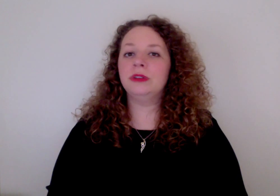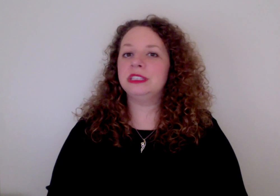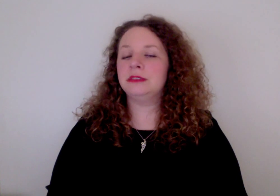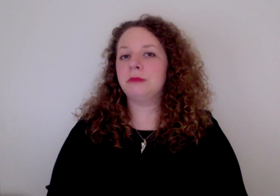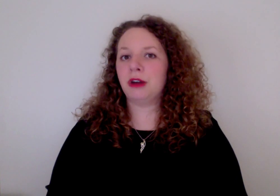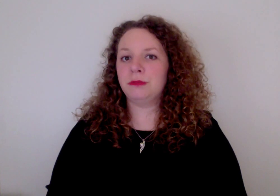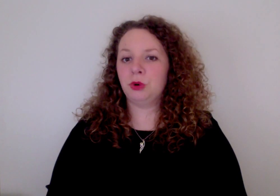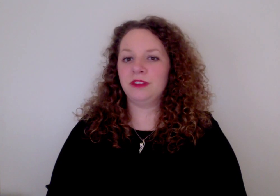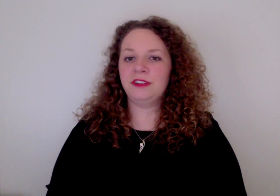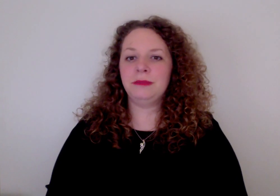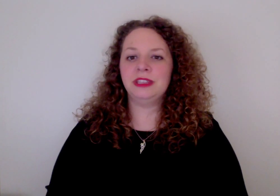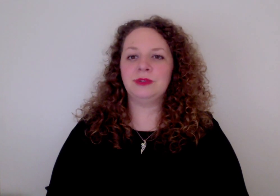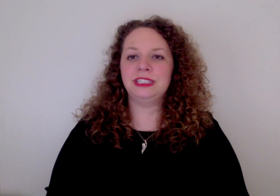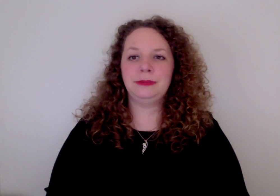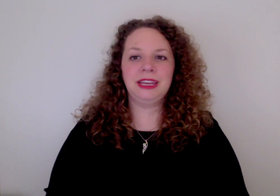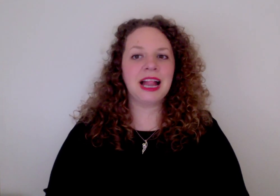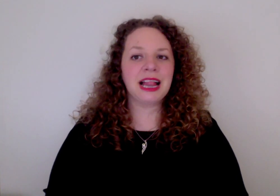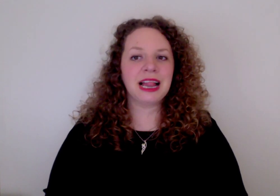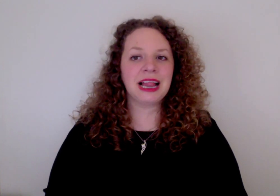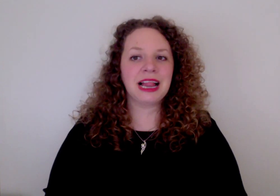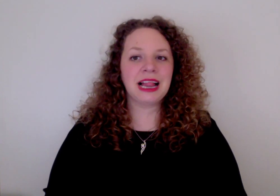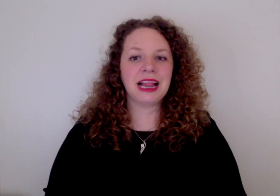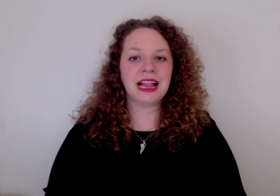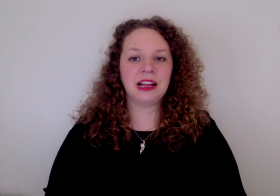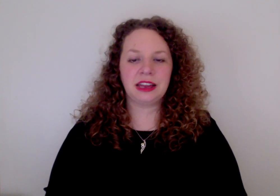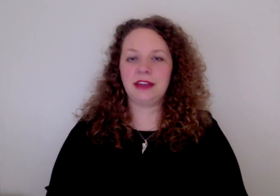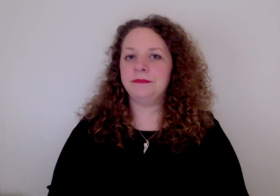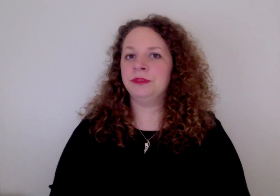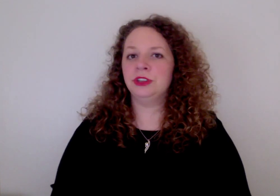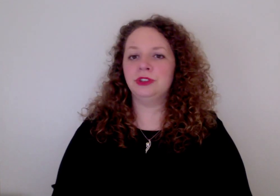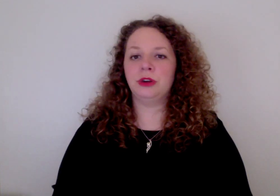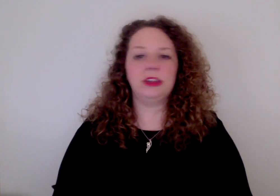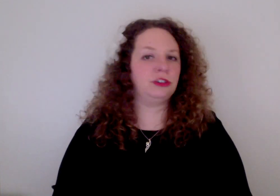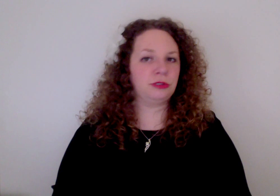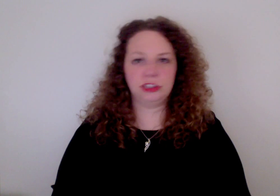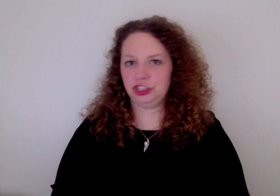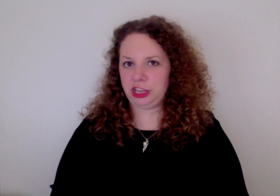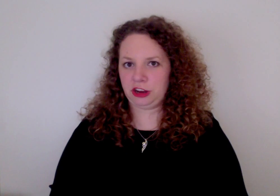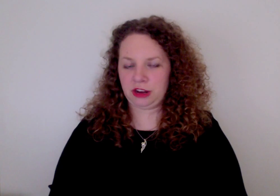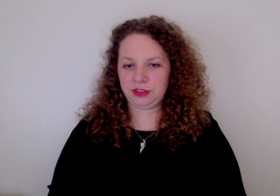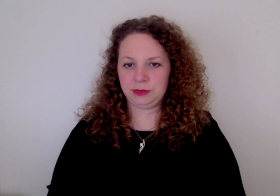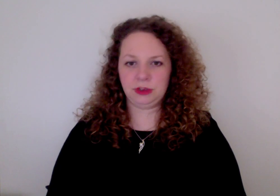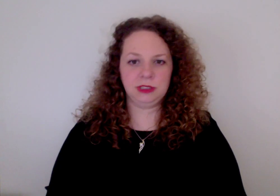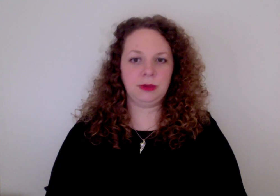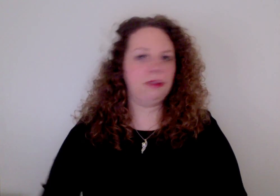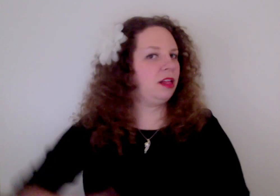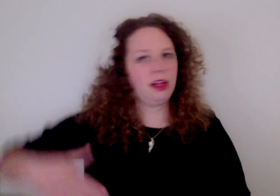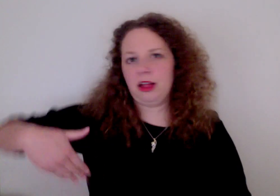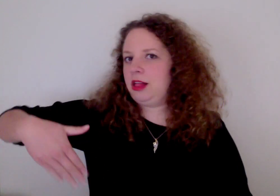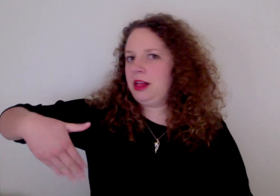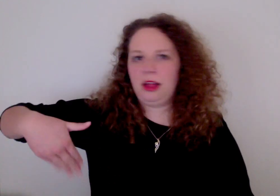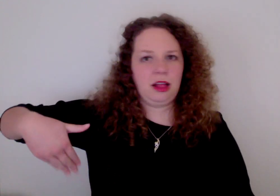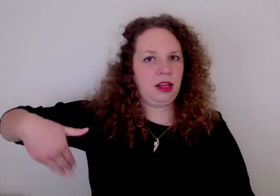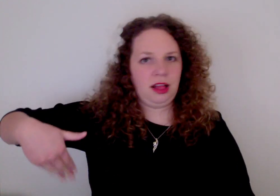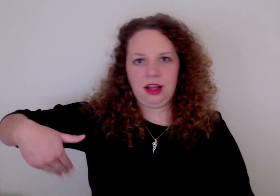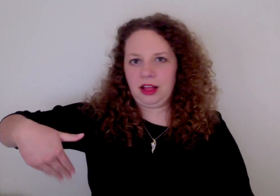the mouth morpheme is going to be, okay? So, and you're going to shake your head on this one as well.